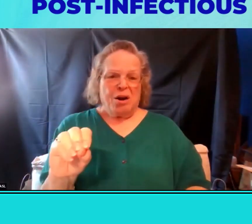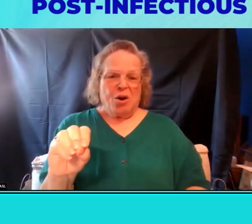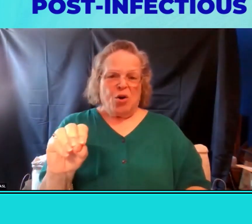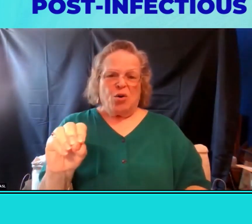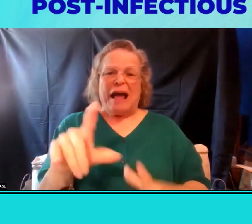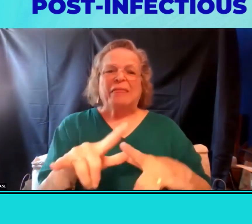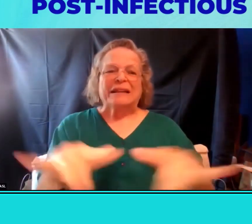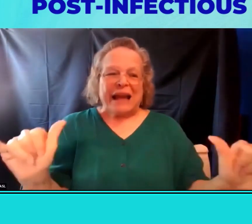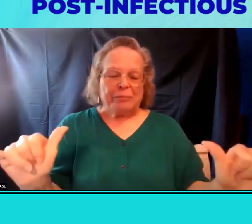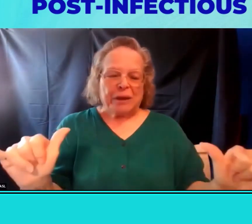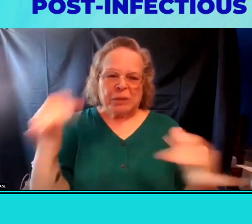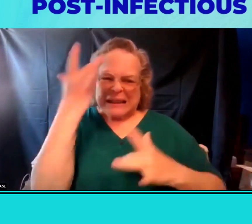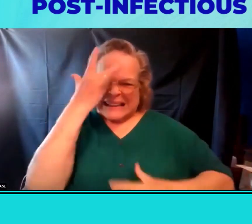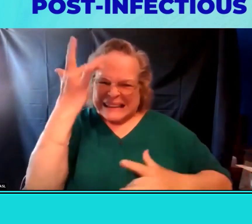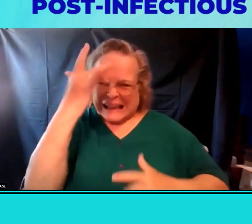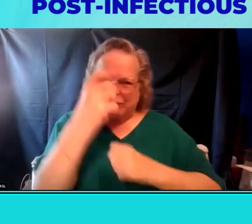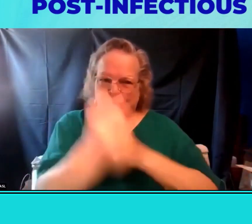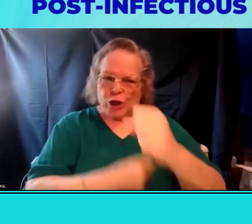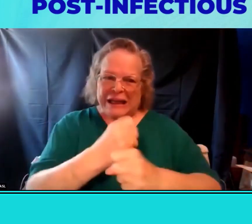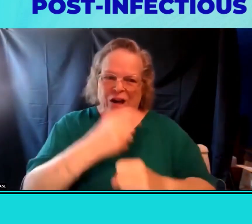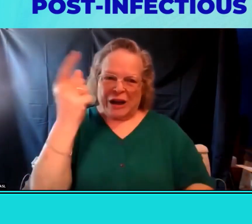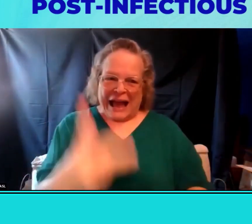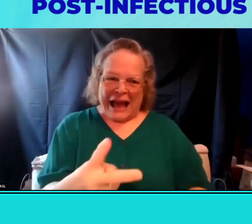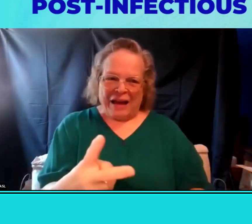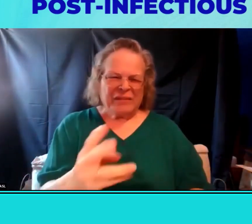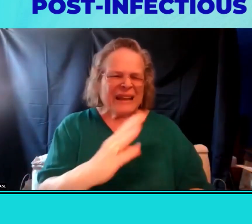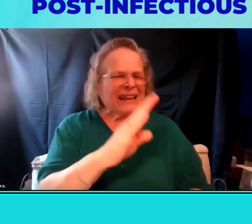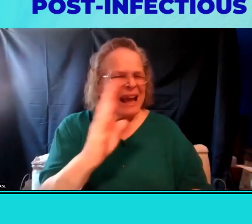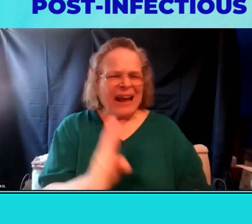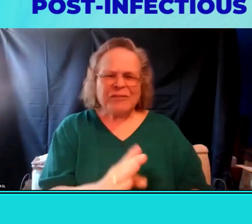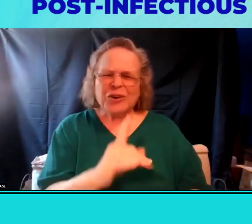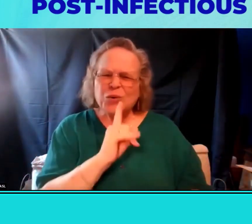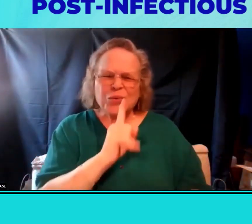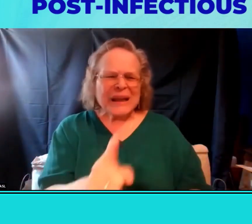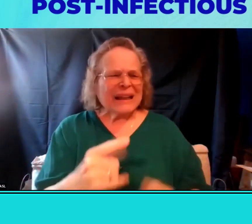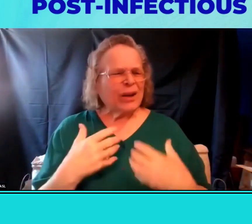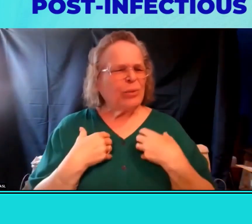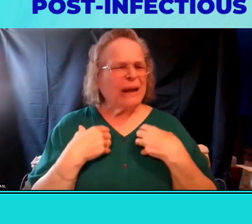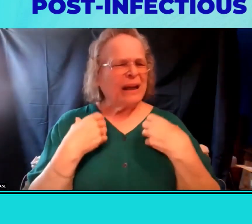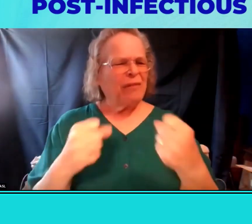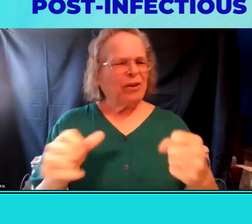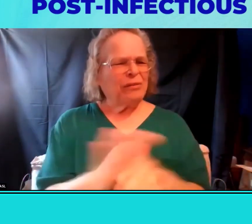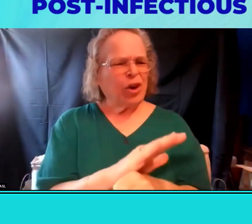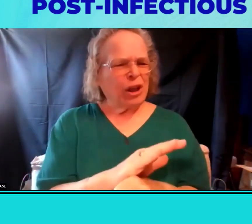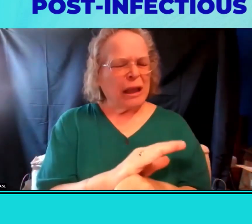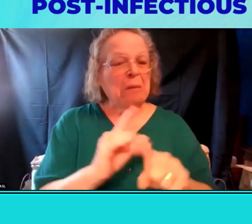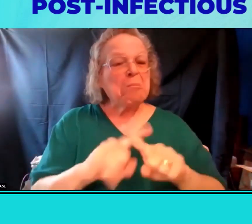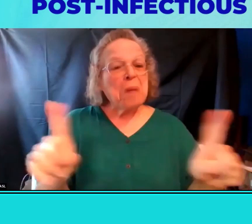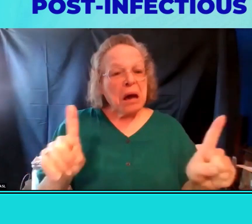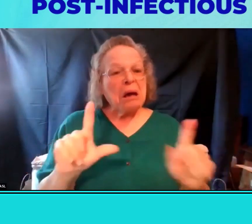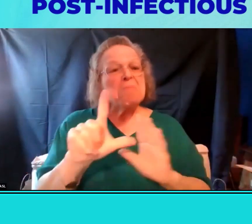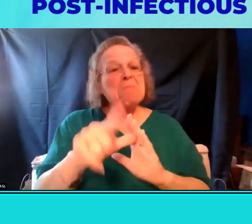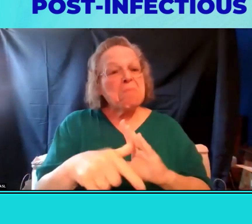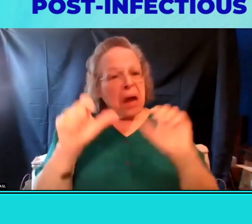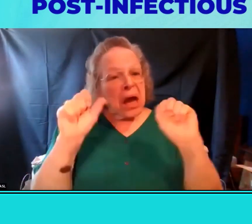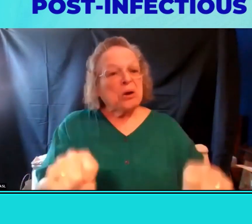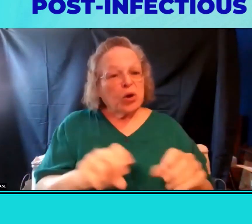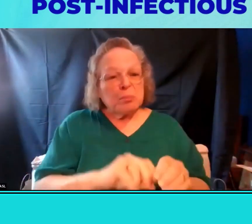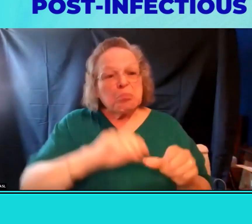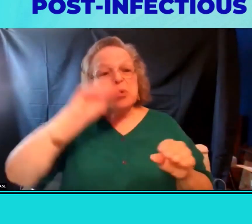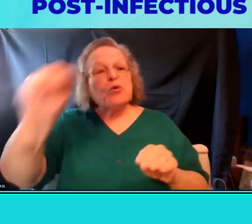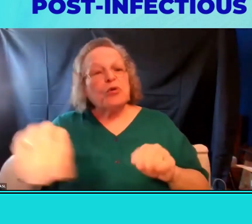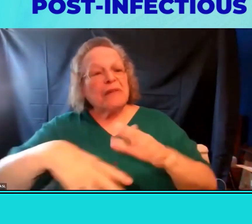for about 1.5 years, and this time never quite recovered fully, although I was eventually able to move back out of my parents'